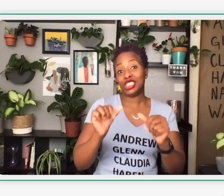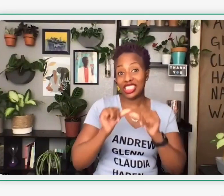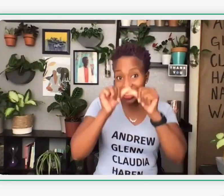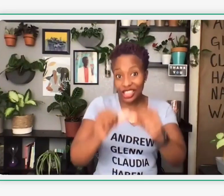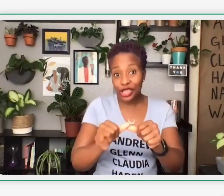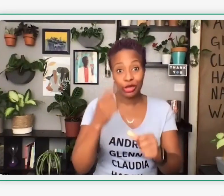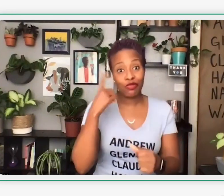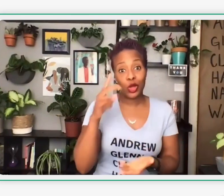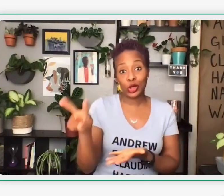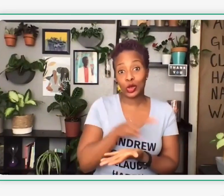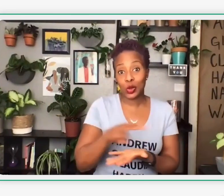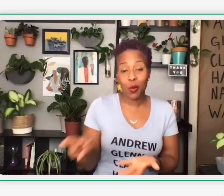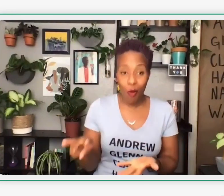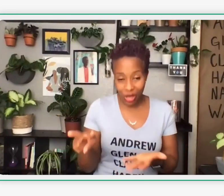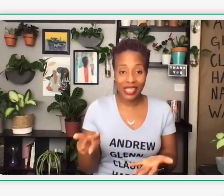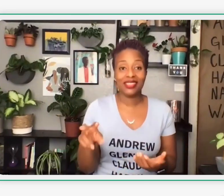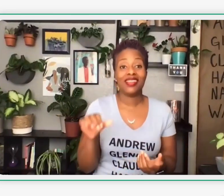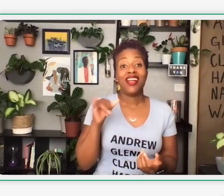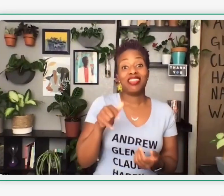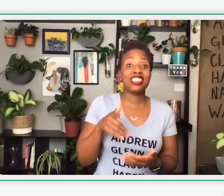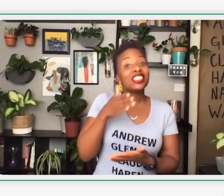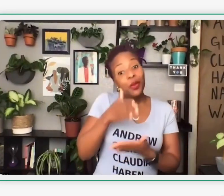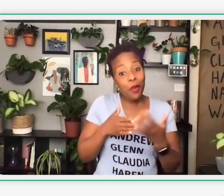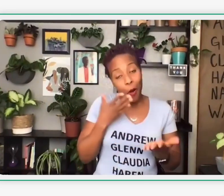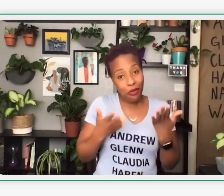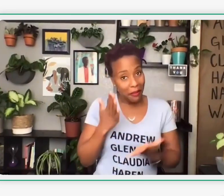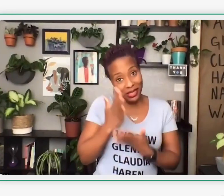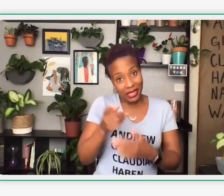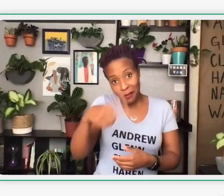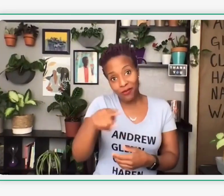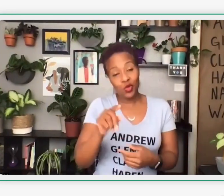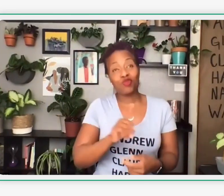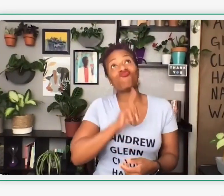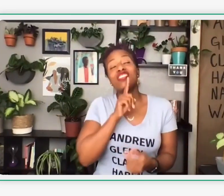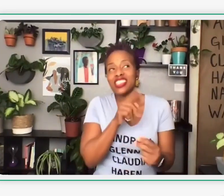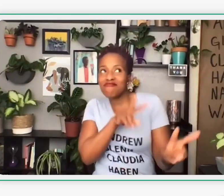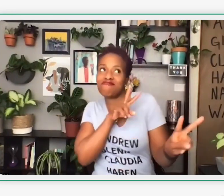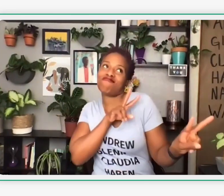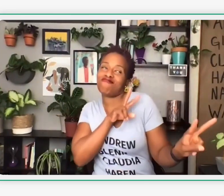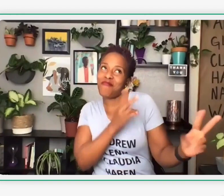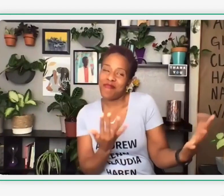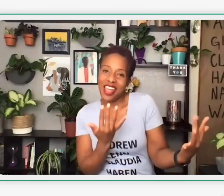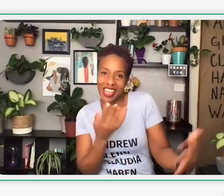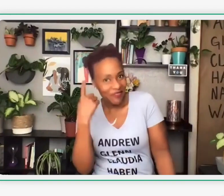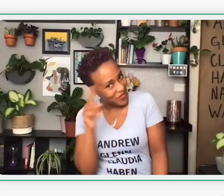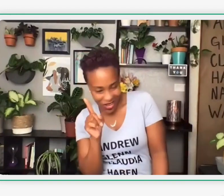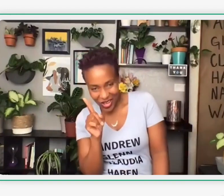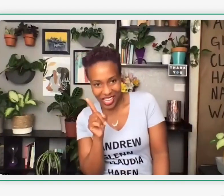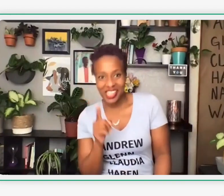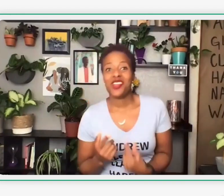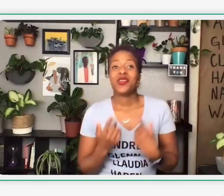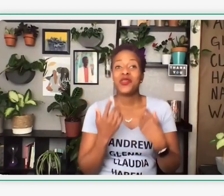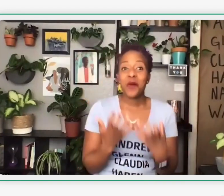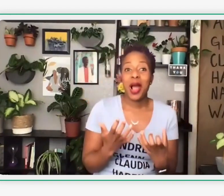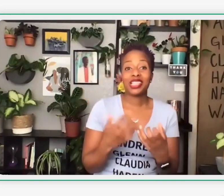And the education will continue for the next 2 weeks. Maybe some of you are really looking forward to and